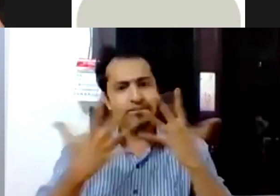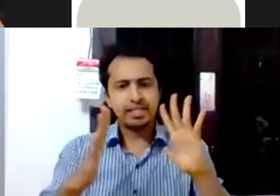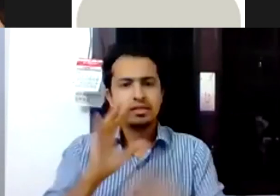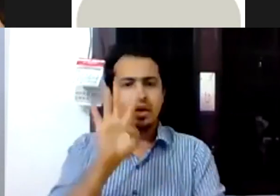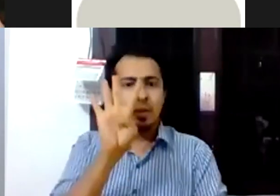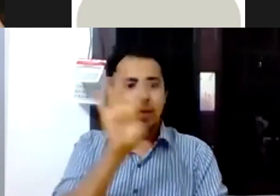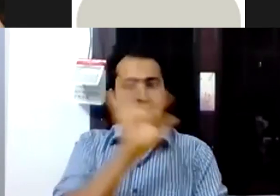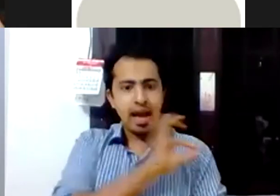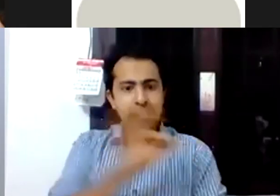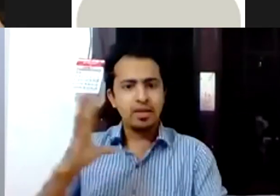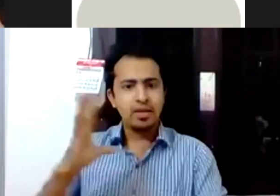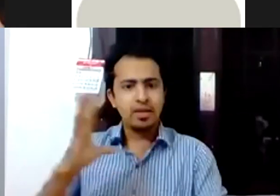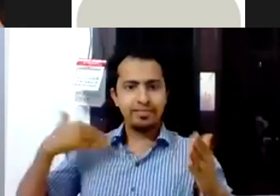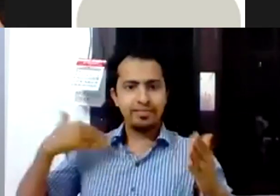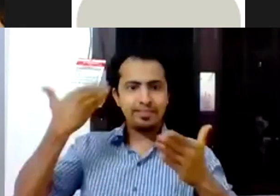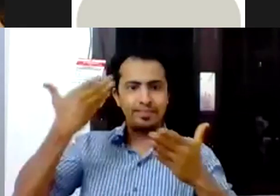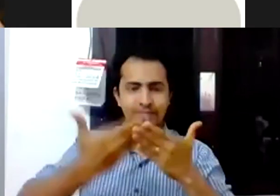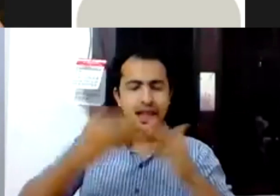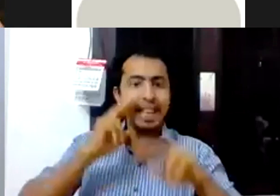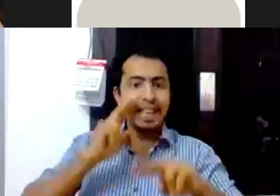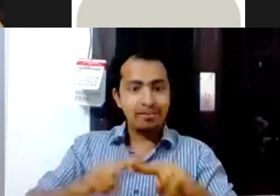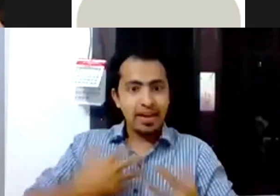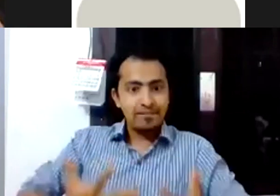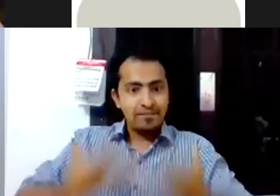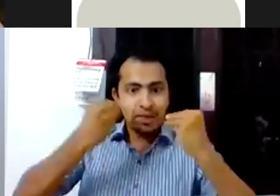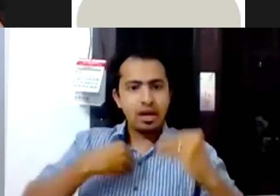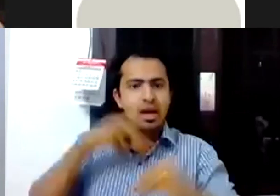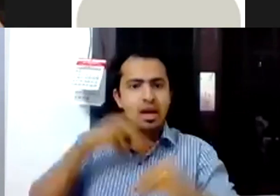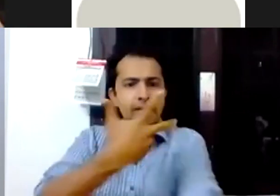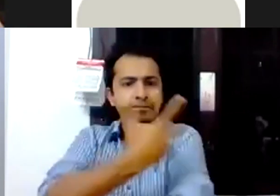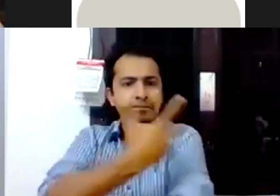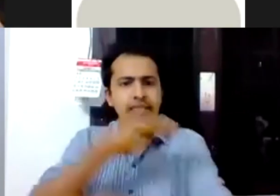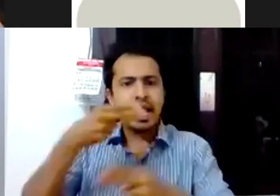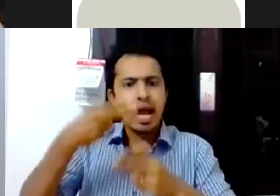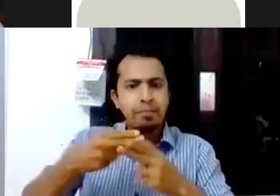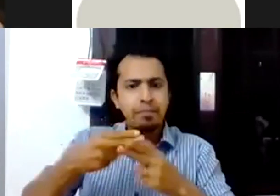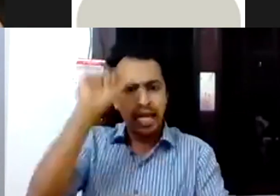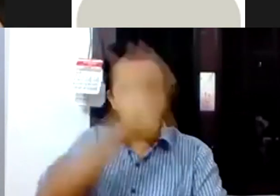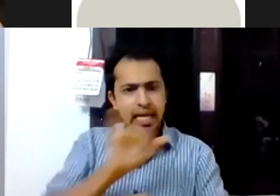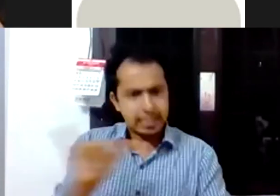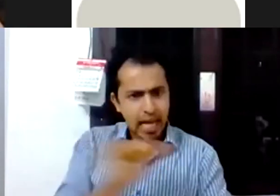I got registered myself in Andhra Pradesh and I waited for 4 weeks.